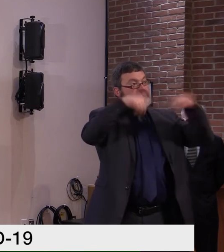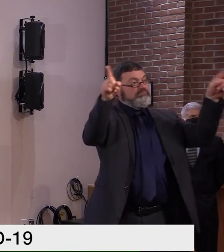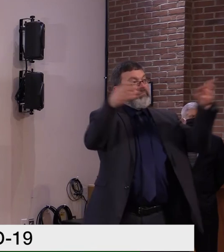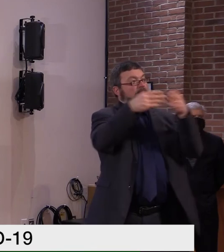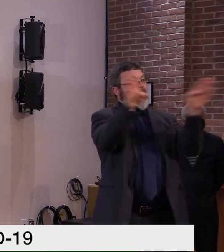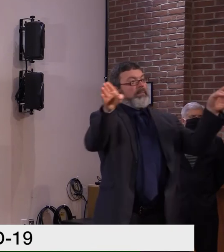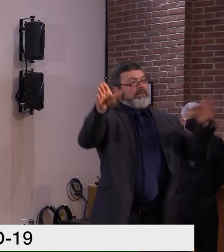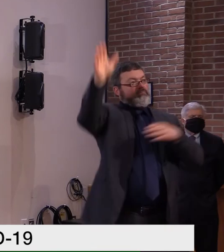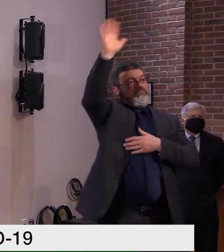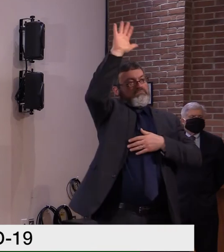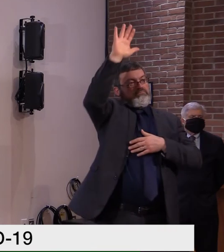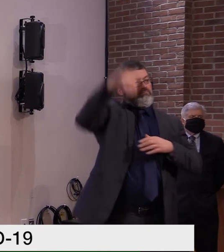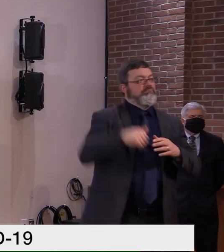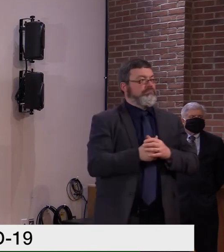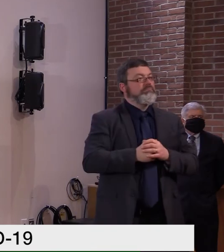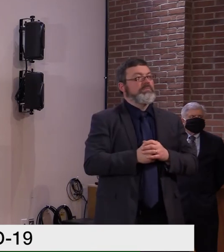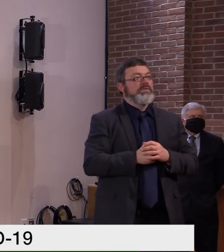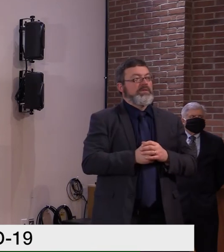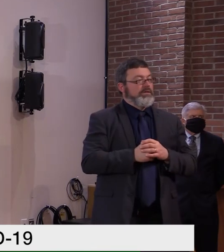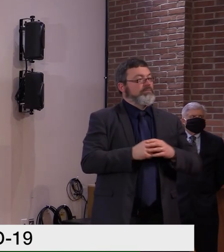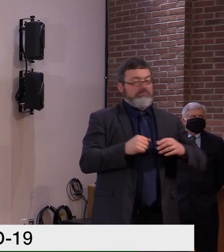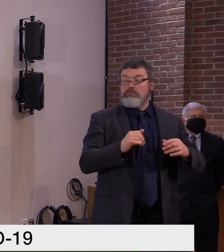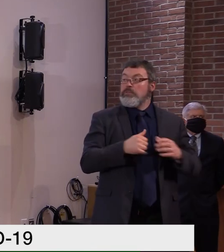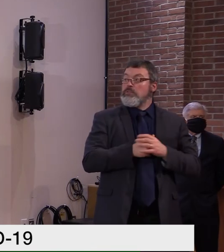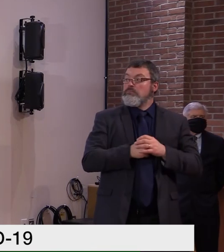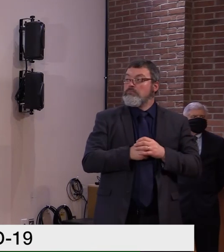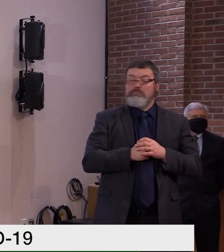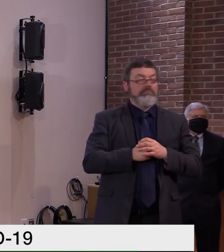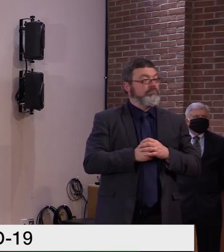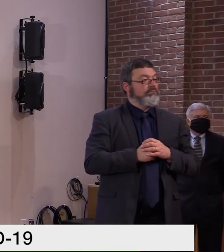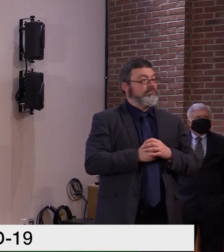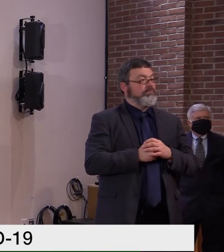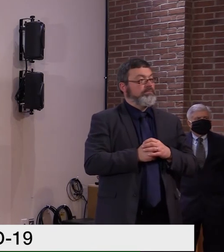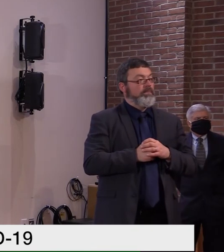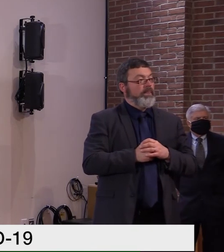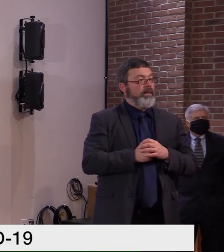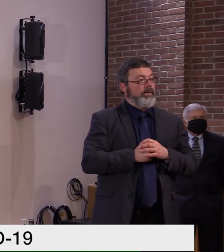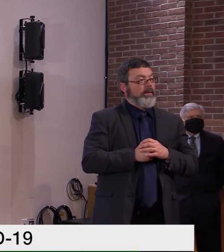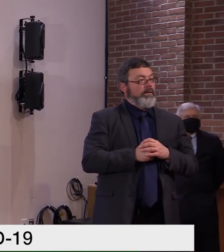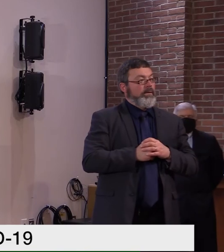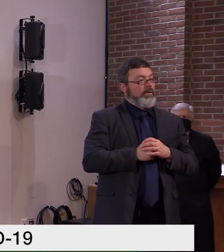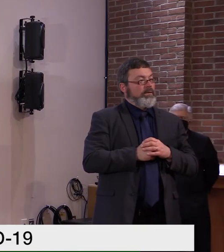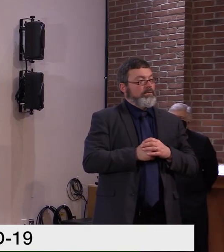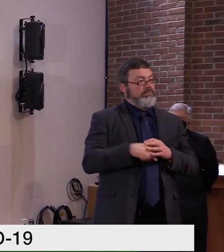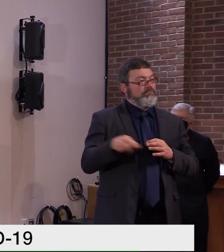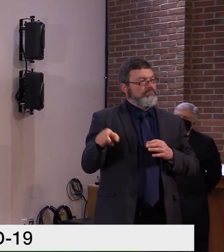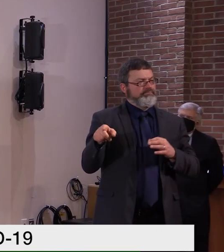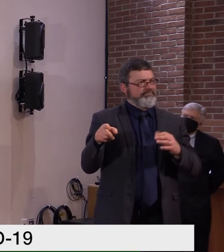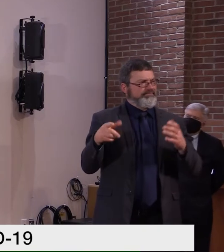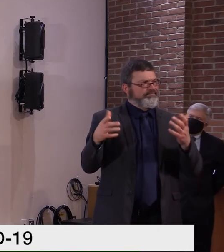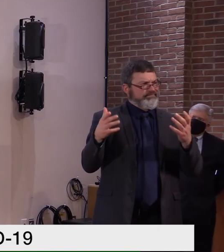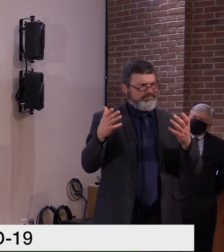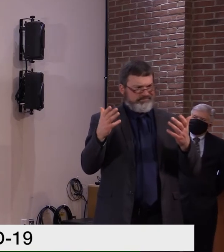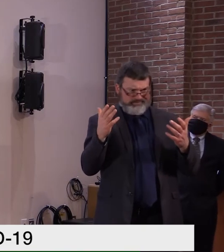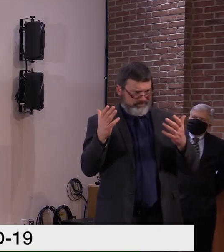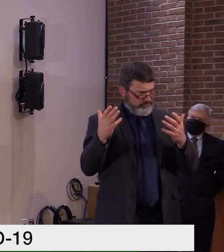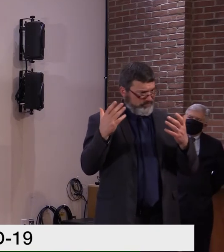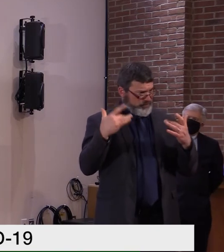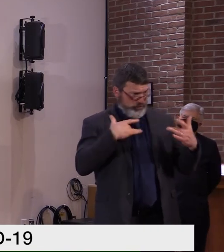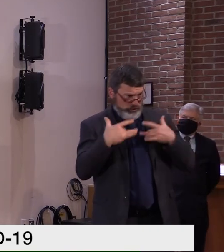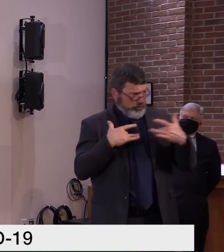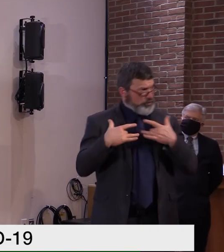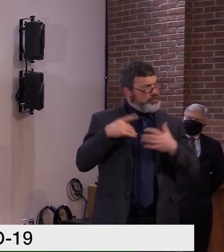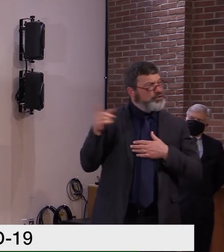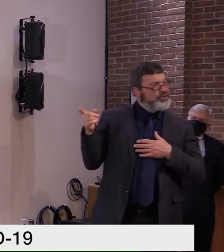so, and do you have any ongoing concerns about what this confusion may result in? Yeah, so thank